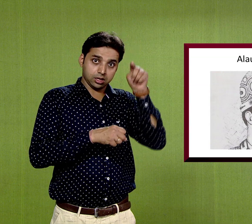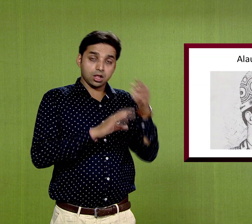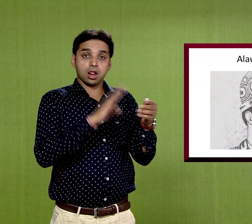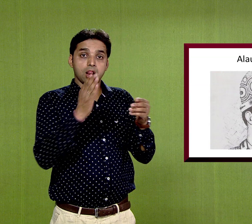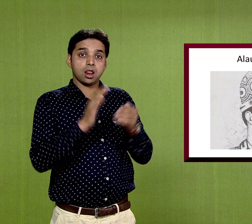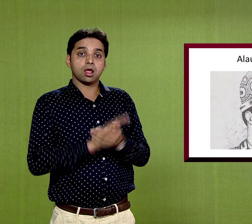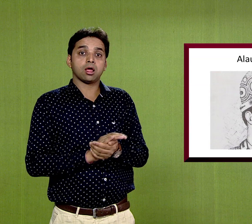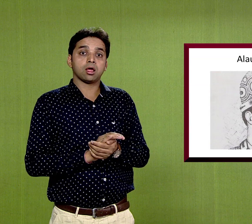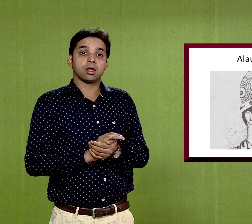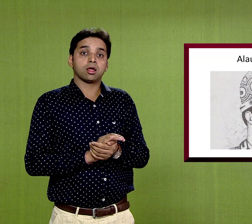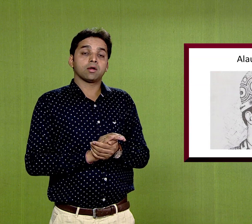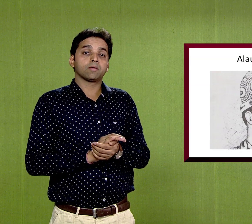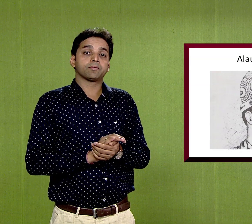Alauddin Khalji,